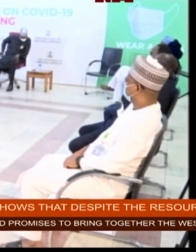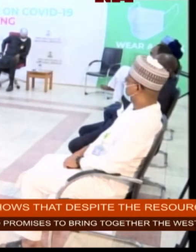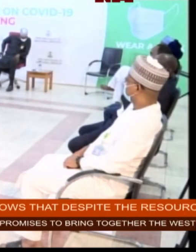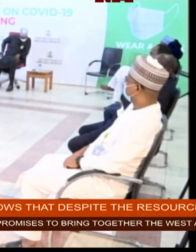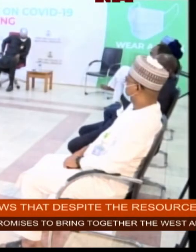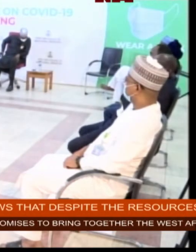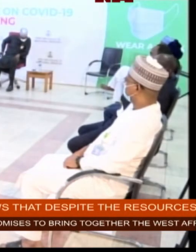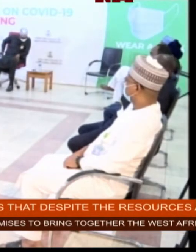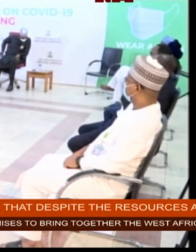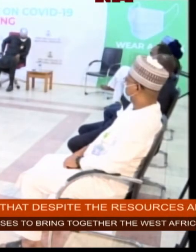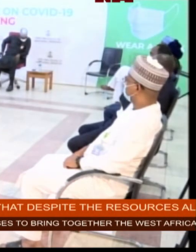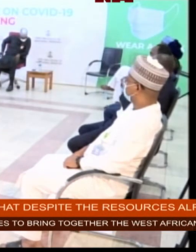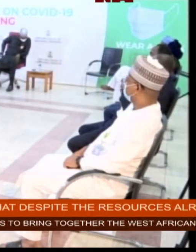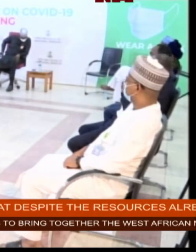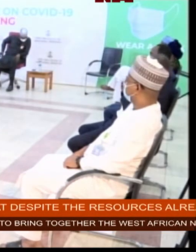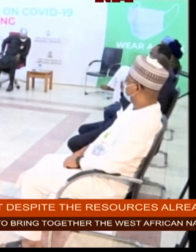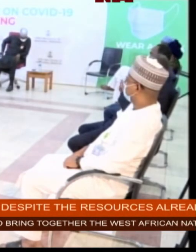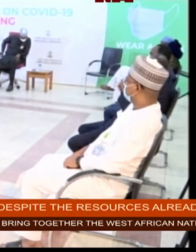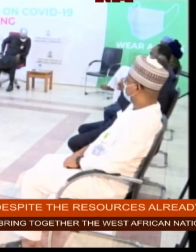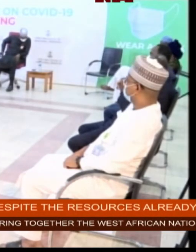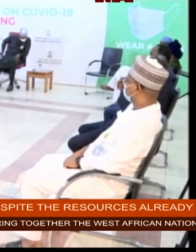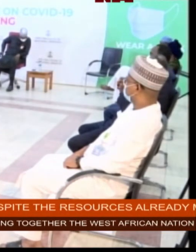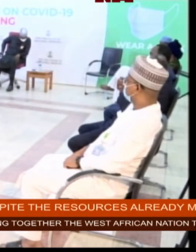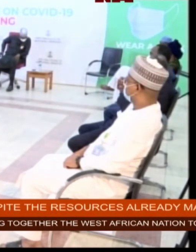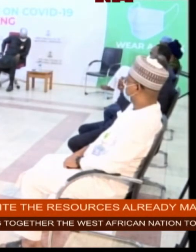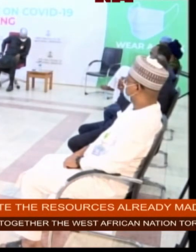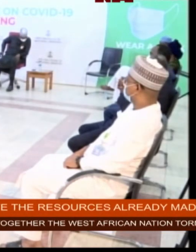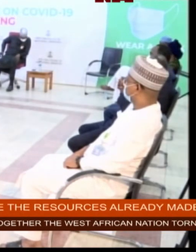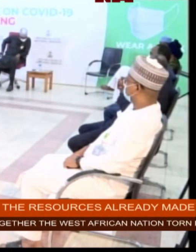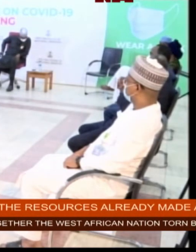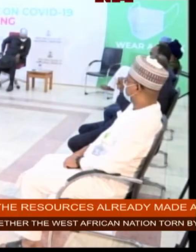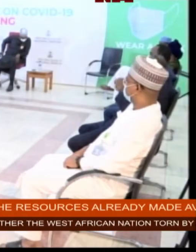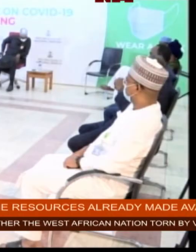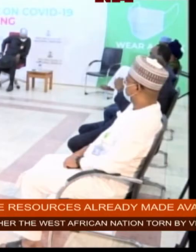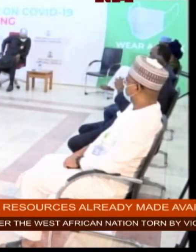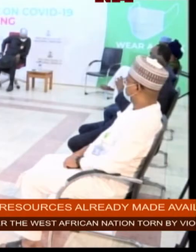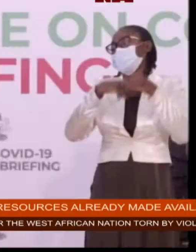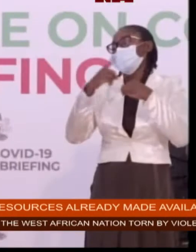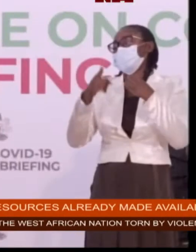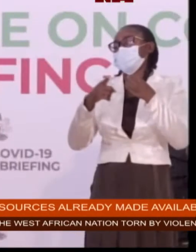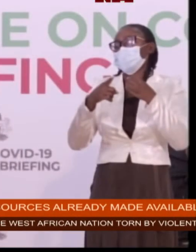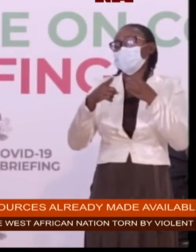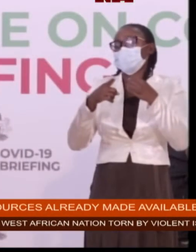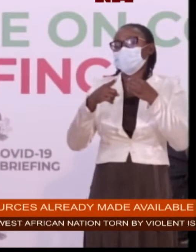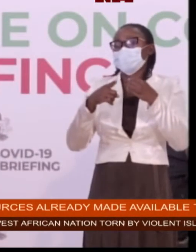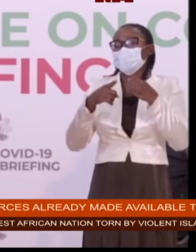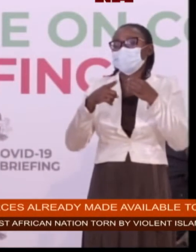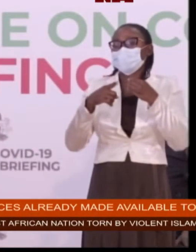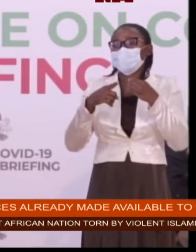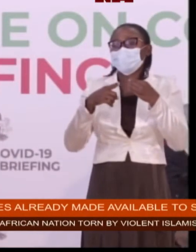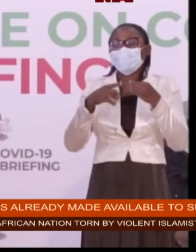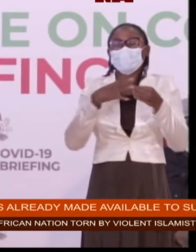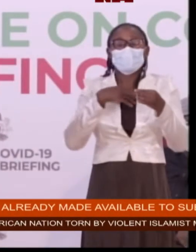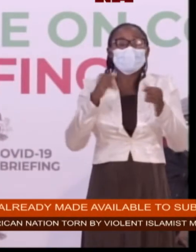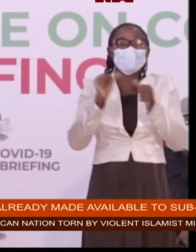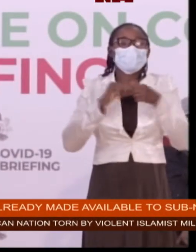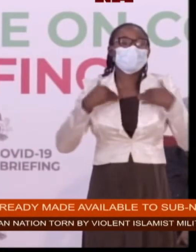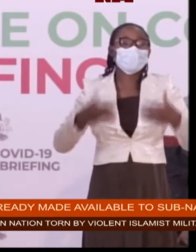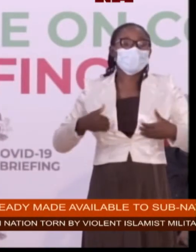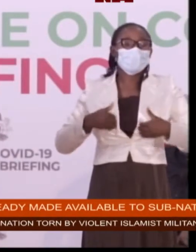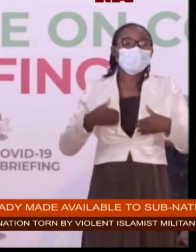been heeded. And we have gone around we've gone ahead with business as